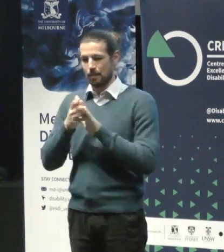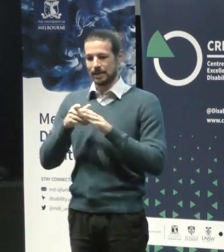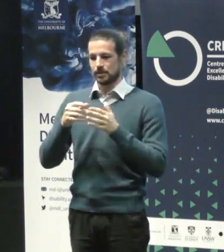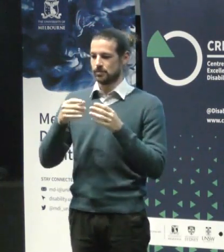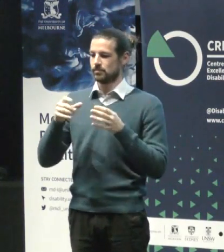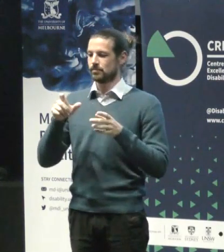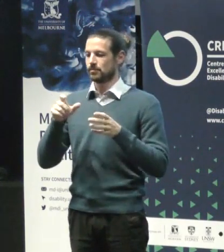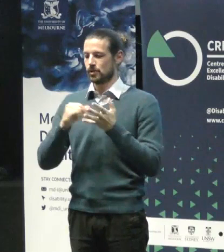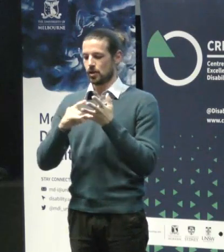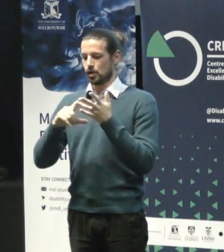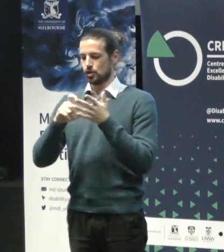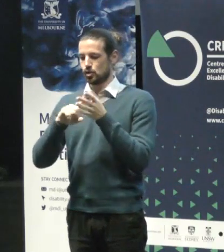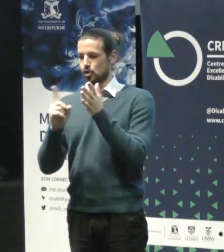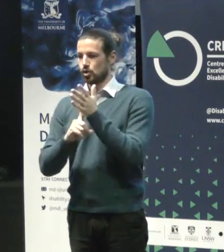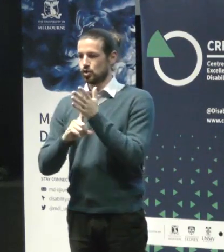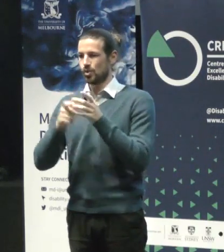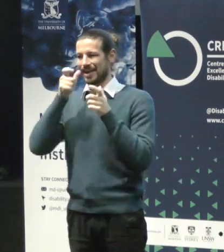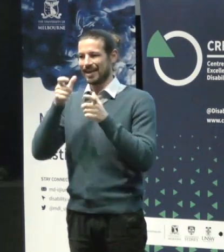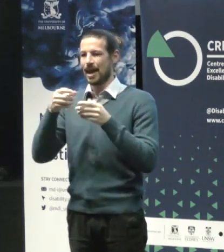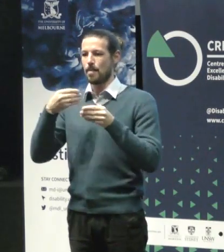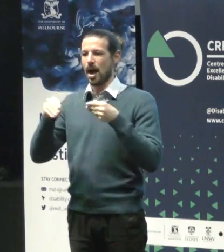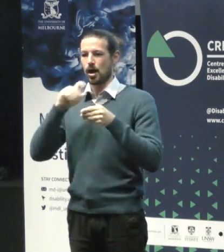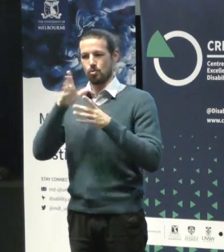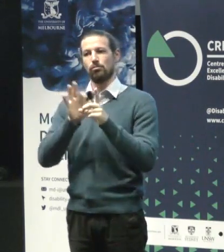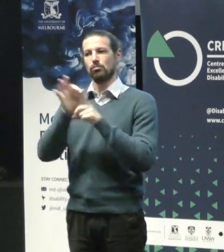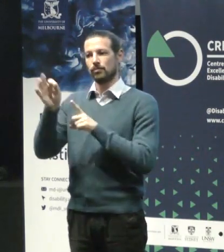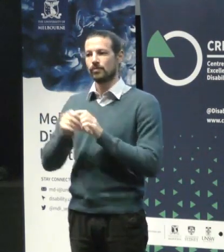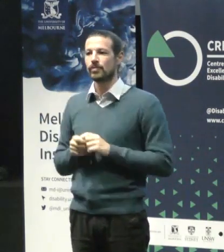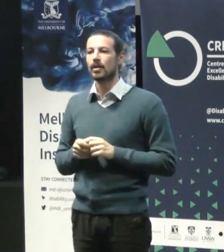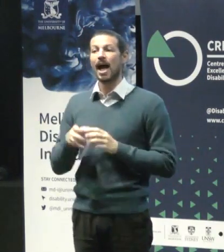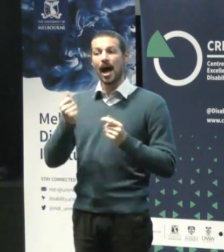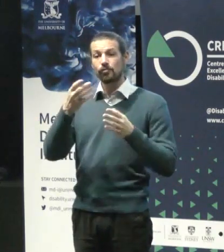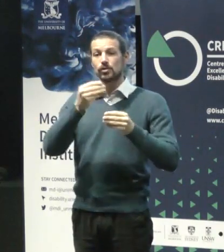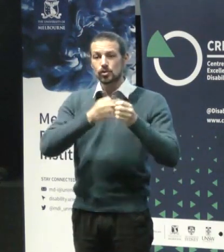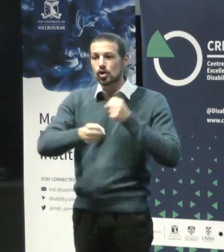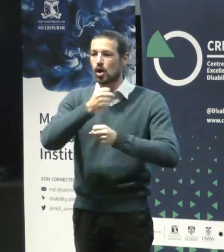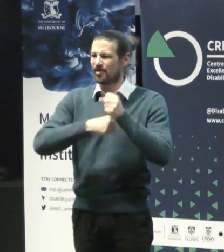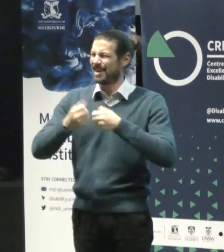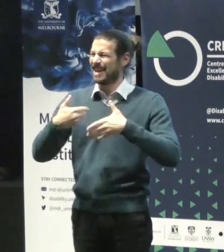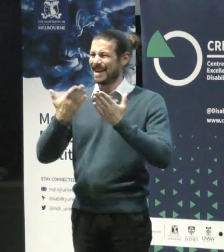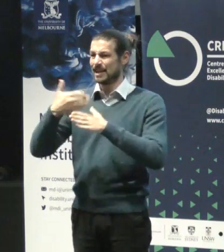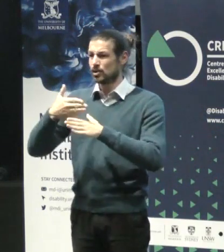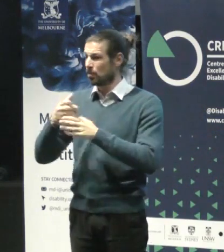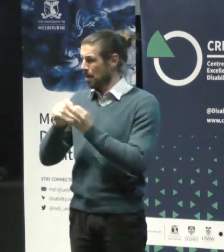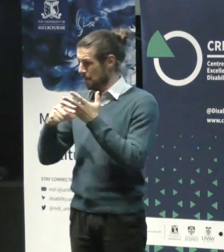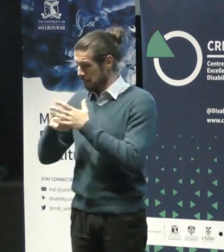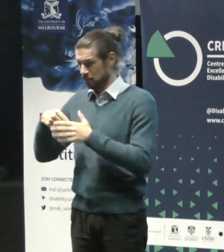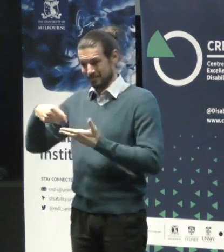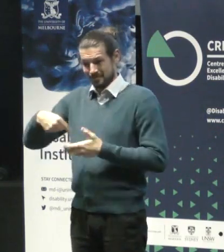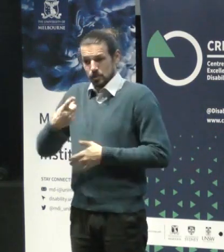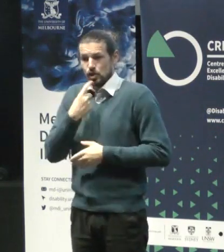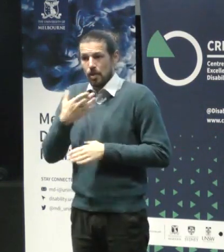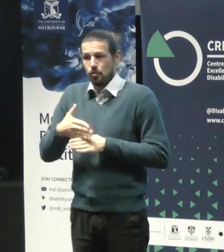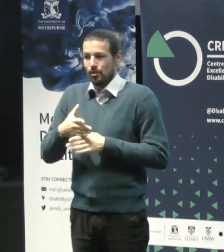are turnovers in any job, but we need to minimize this. Sometimes, especially in rural and remote areas, it's really difficult to get support